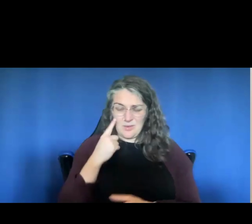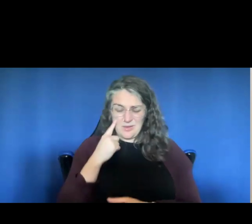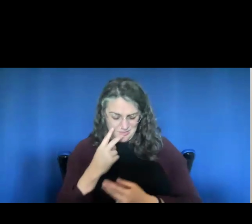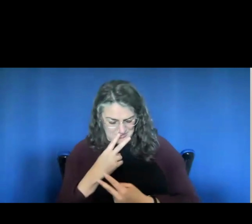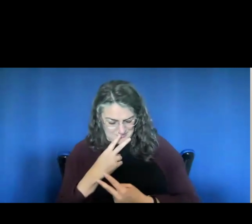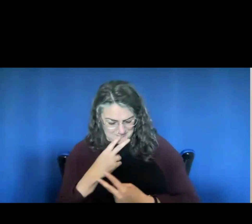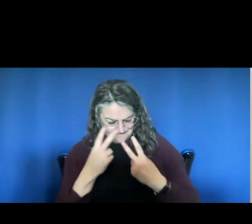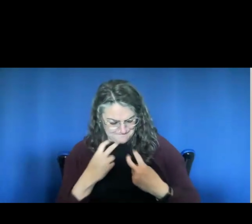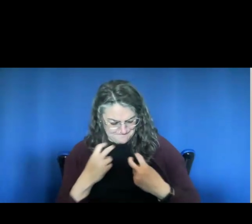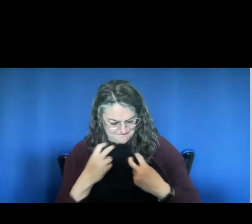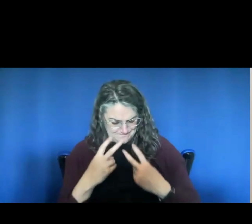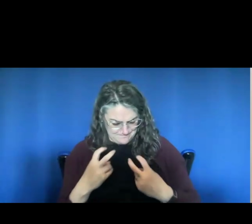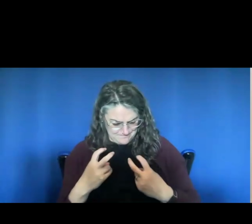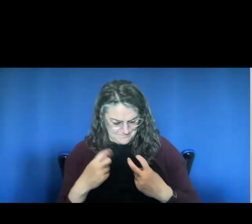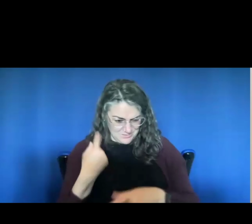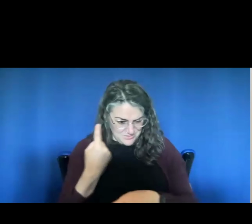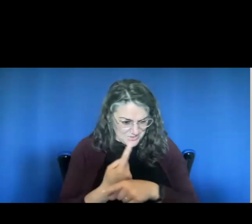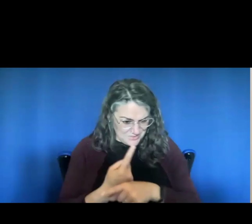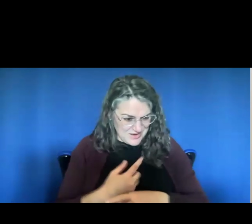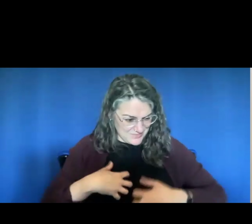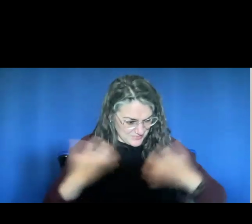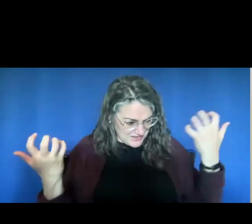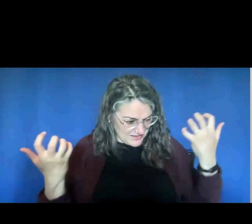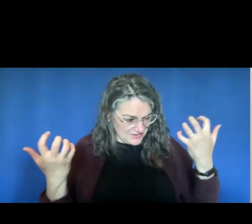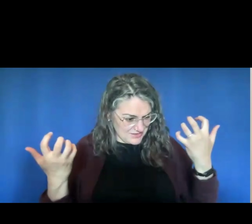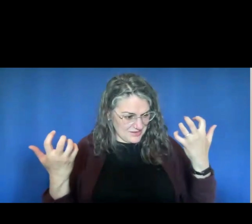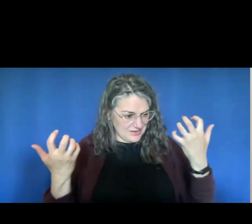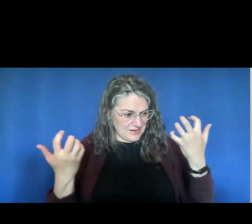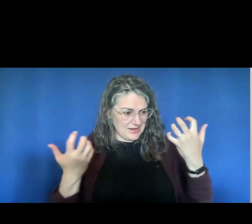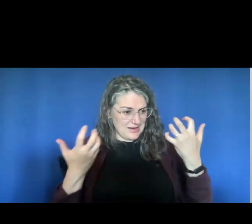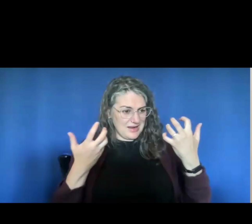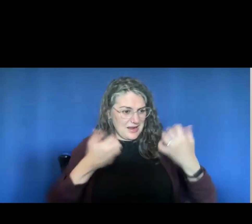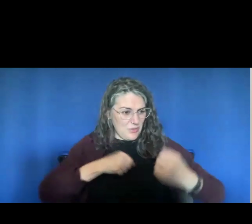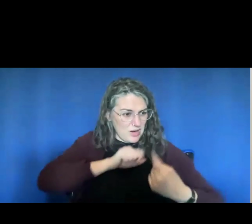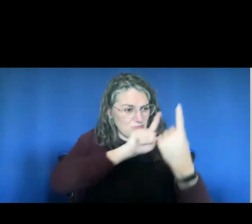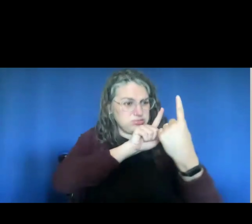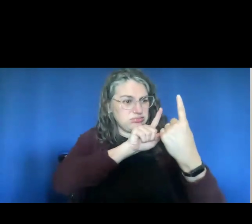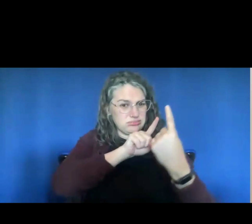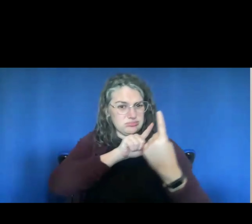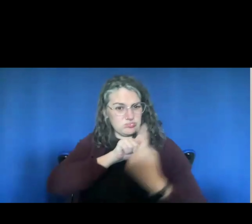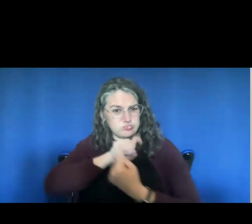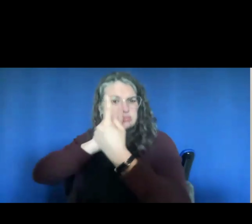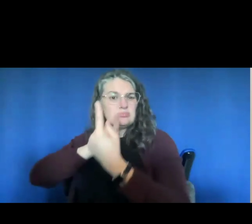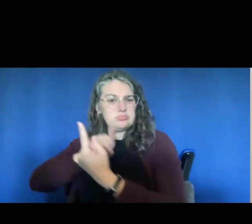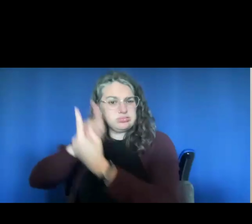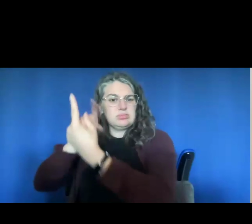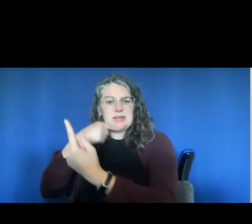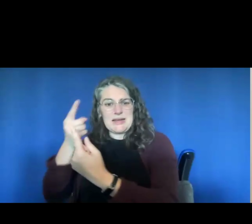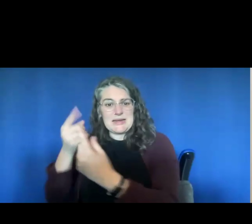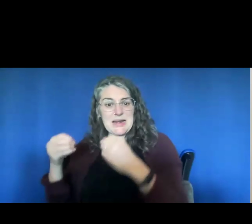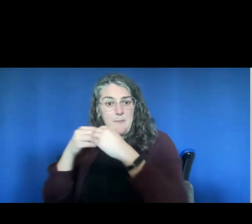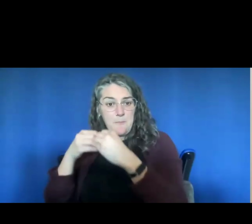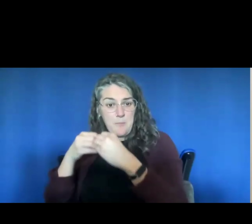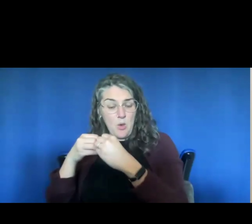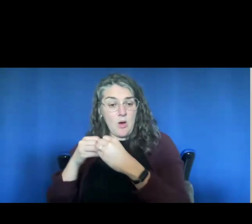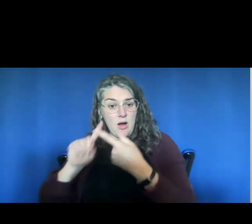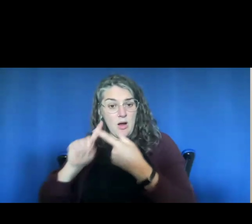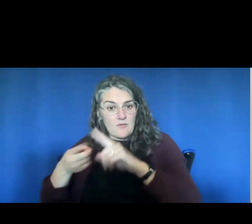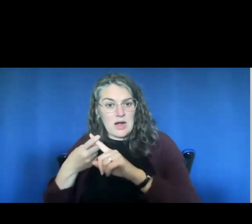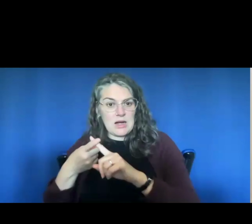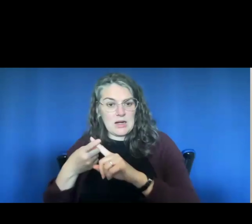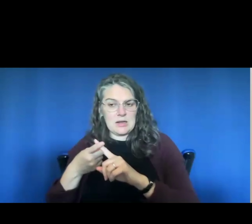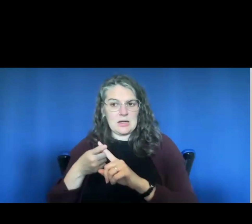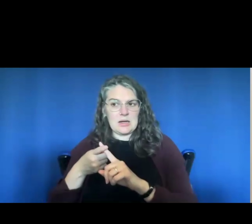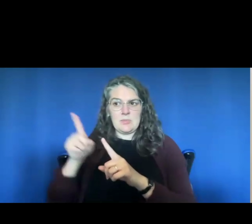an appropriate reaction. I planned to tell more people in my circle of friends, since Jim knew some of them, but her